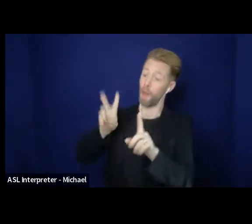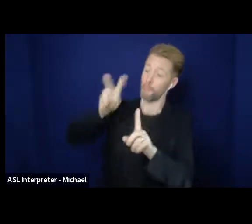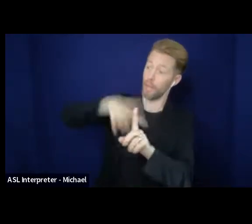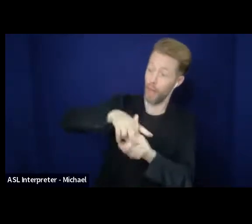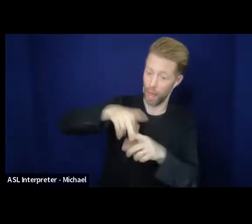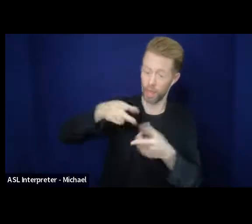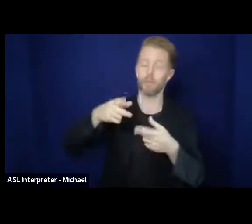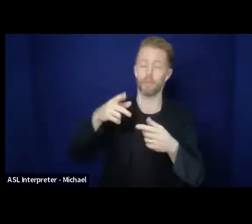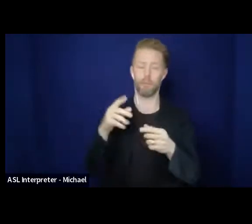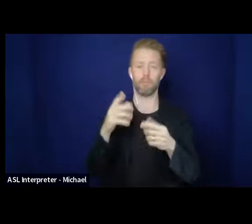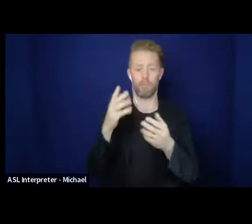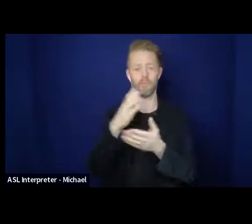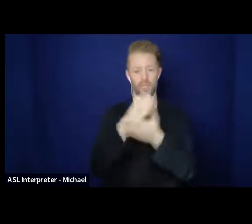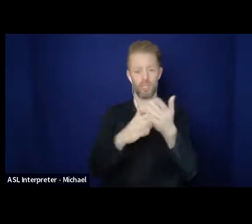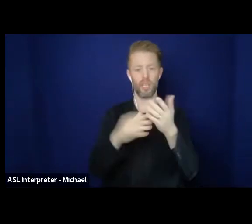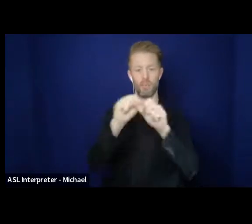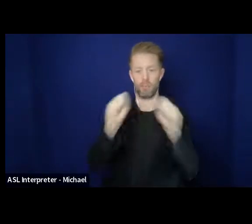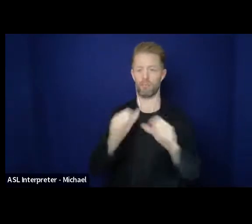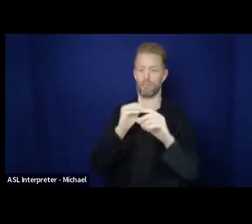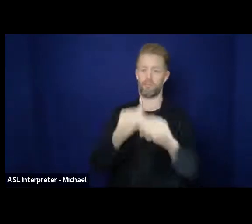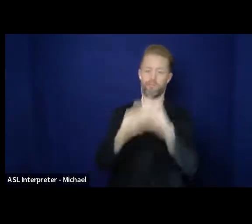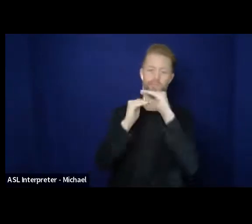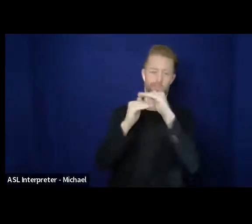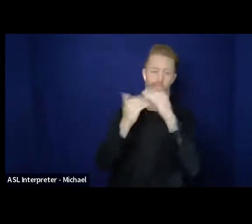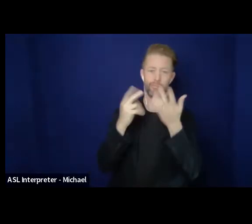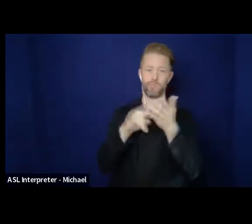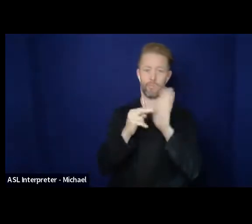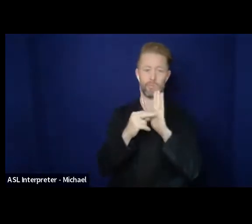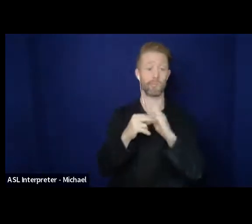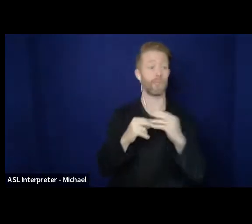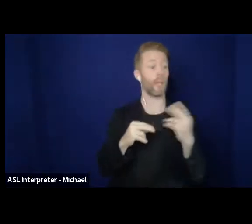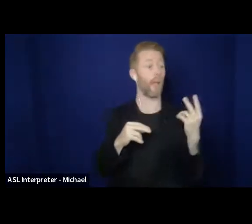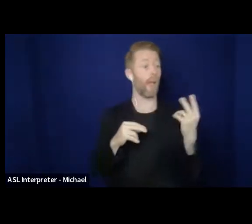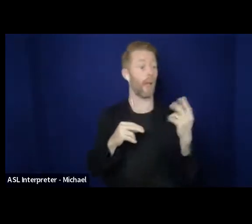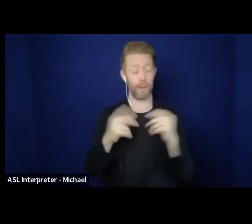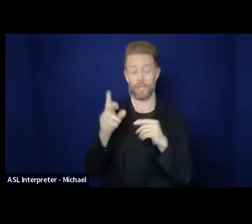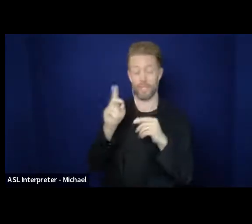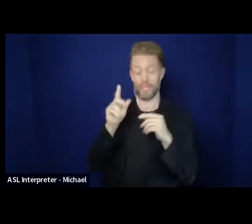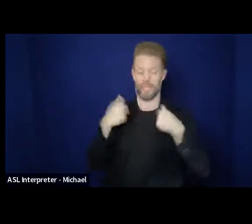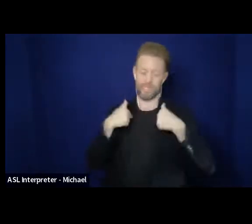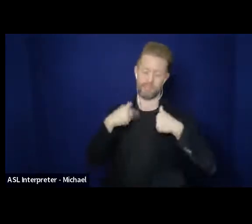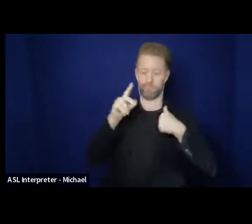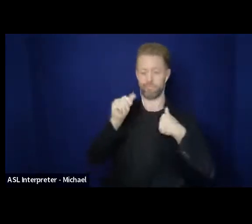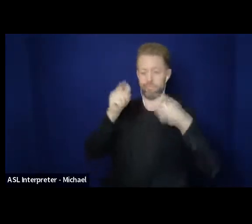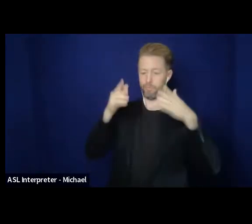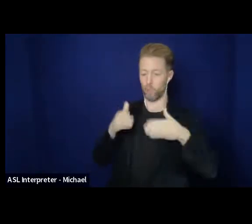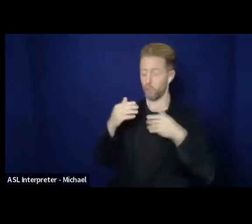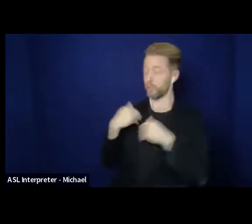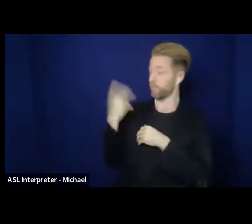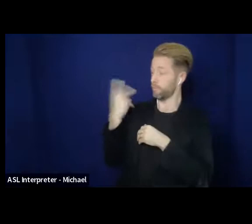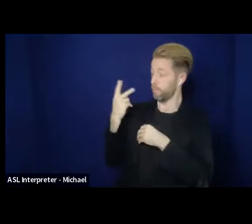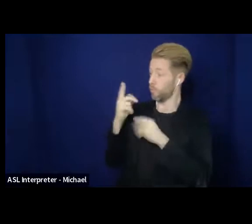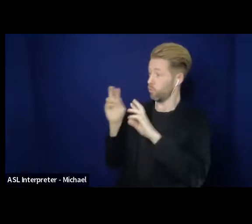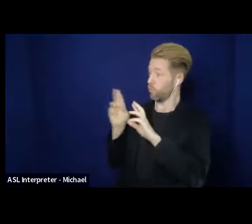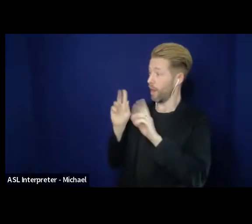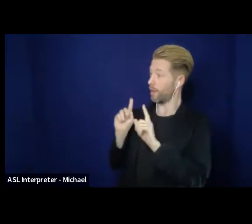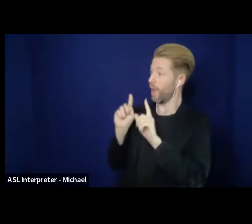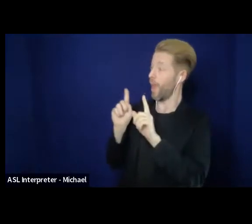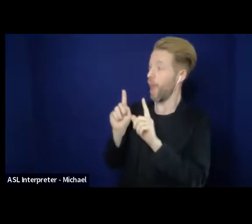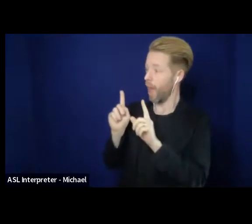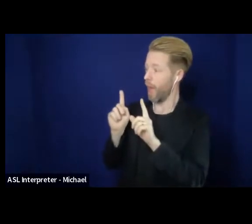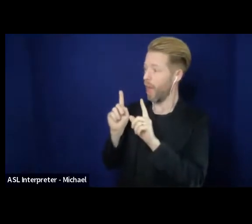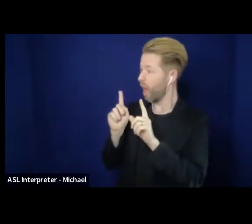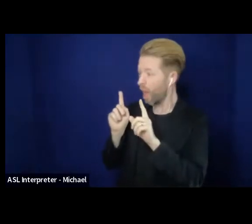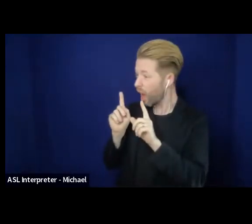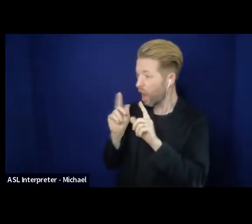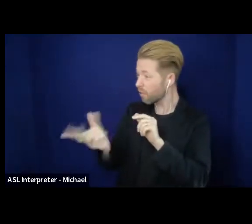workers from being able to go literally anywhere because it might be registered as fraud by the automated